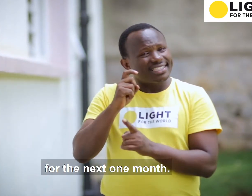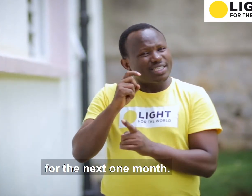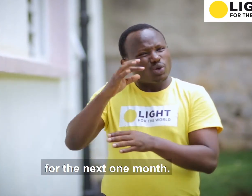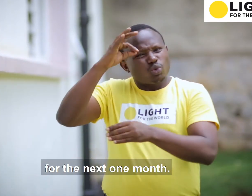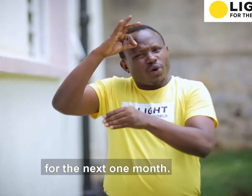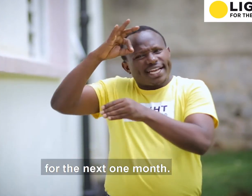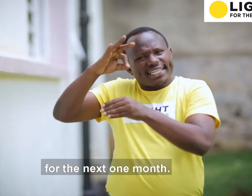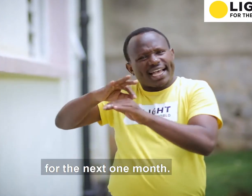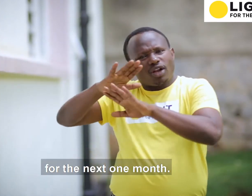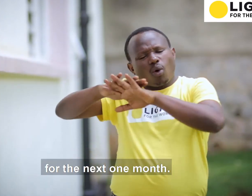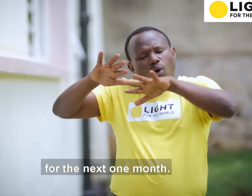7.